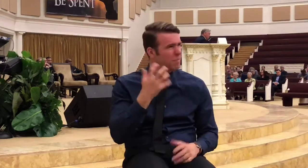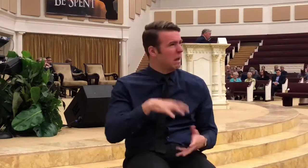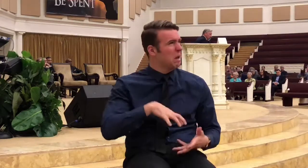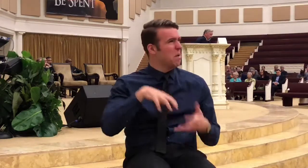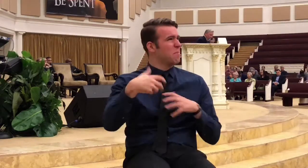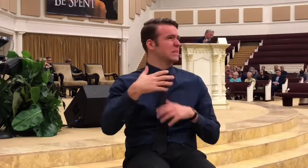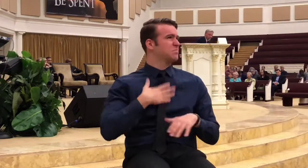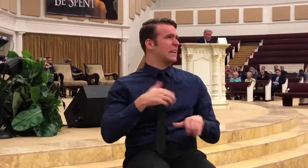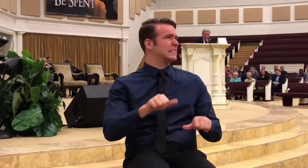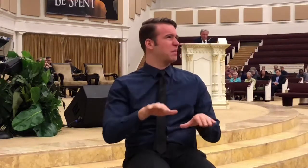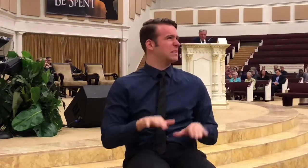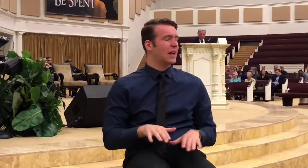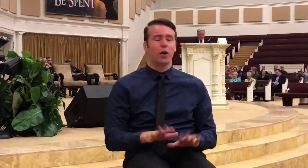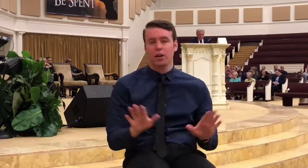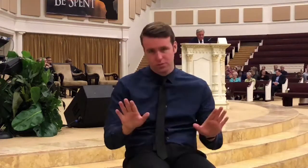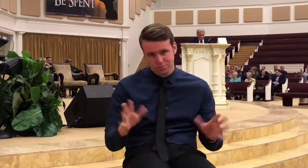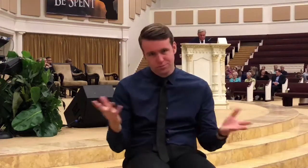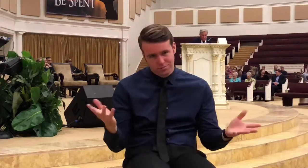the cemetery. But anyway,